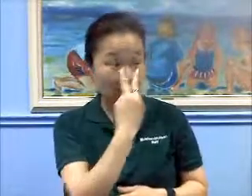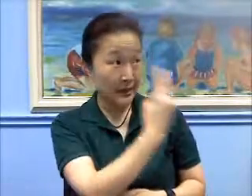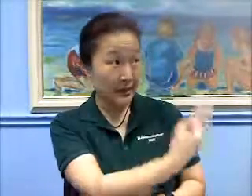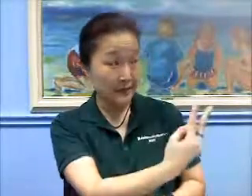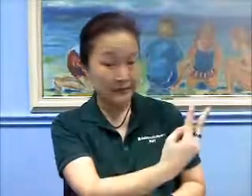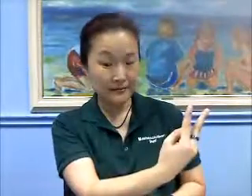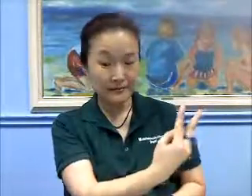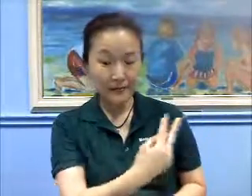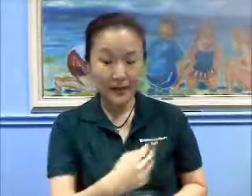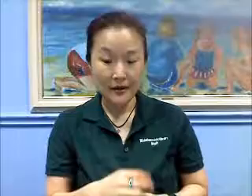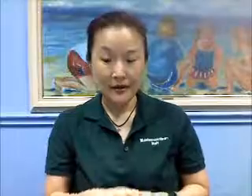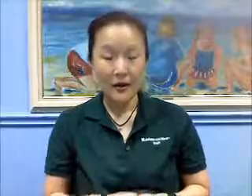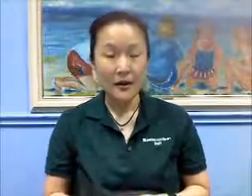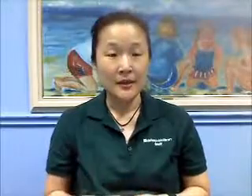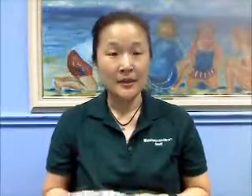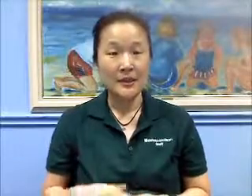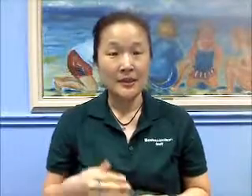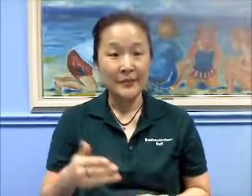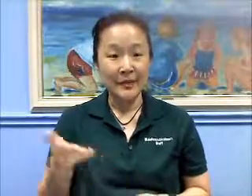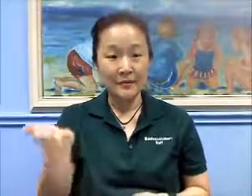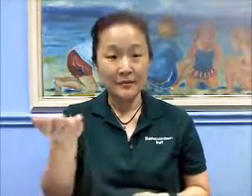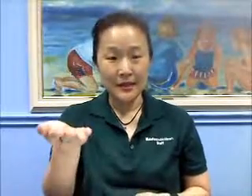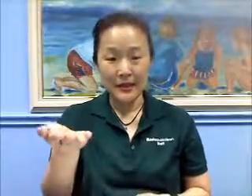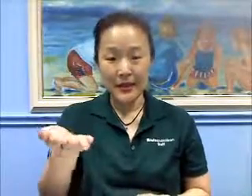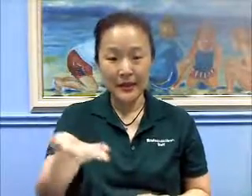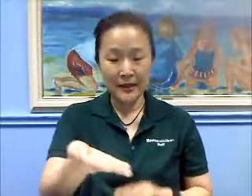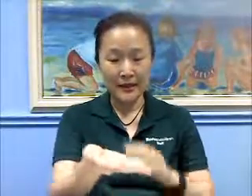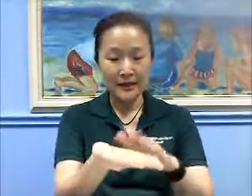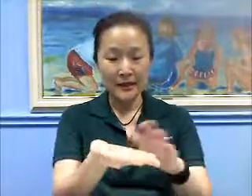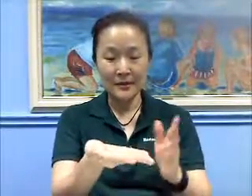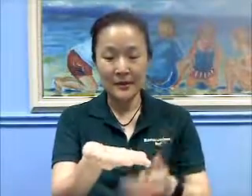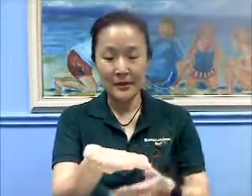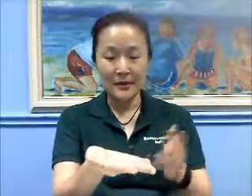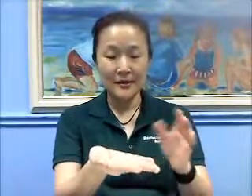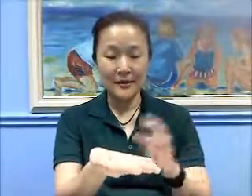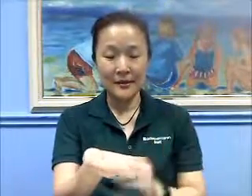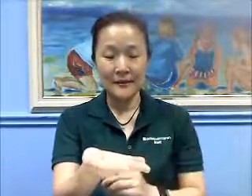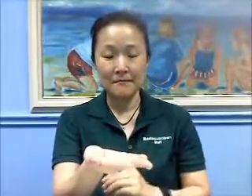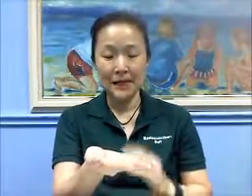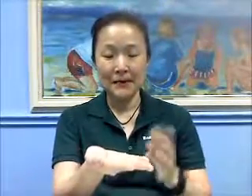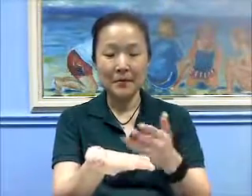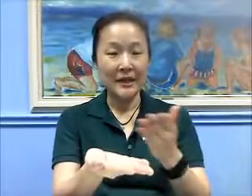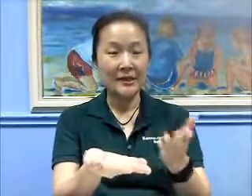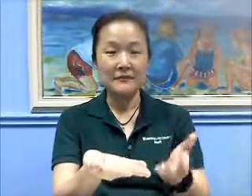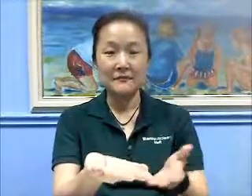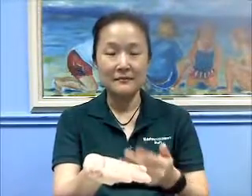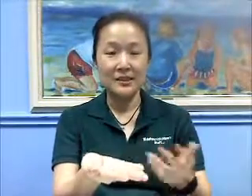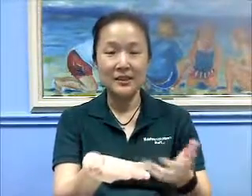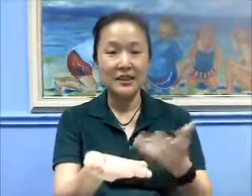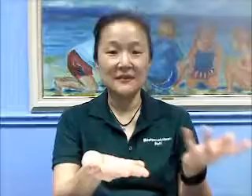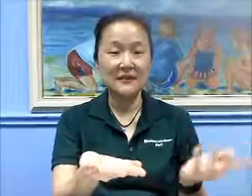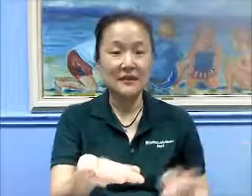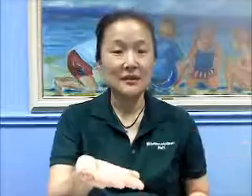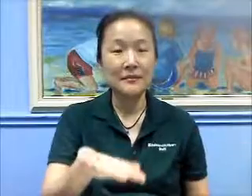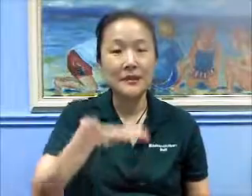looking in. And you can smell. Take a hand like this, like there's a plate of delicious foods or something, and you